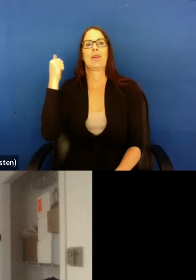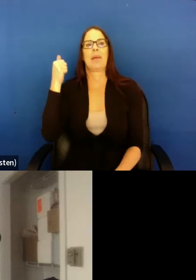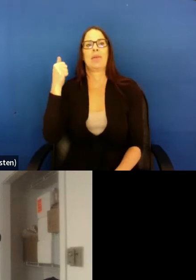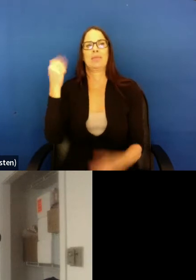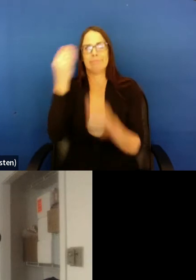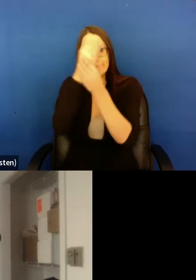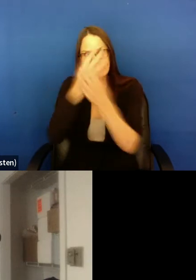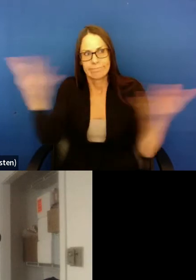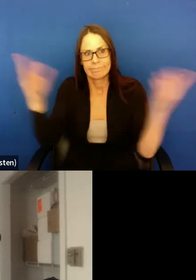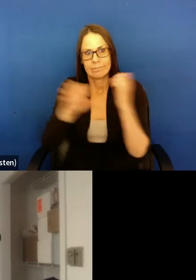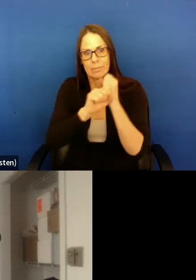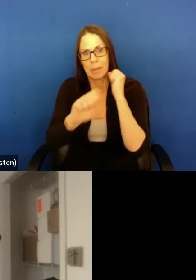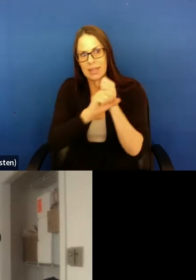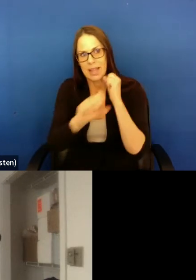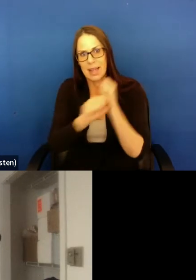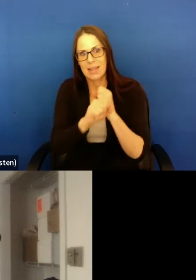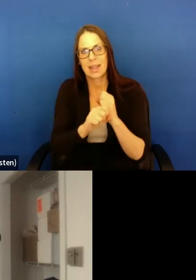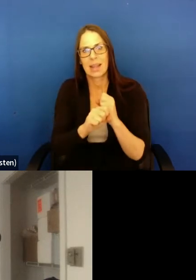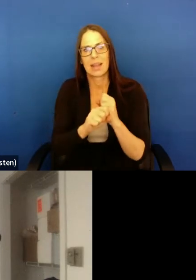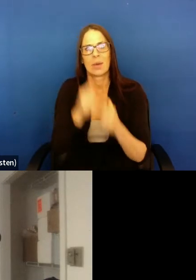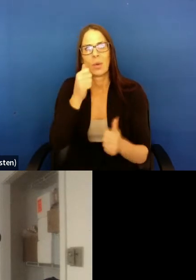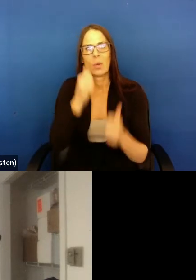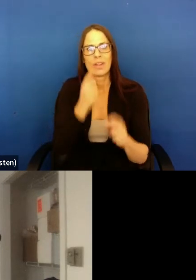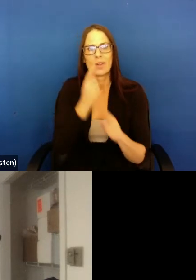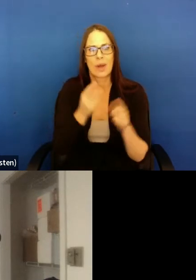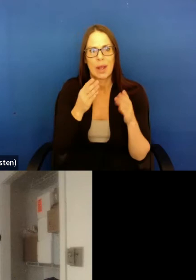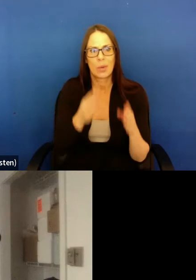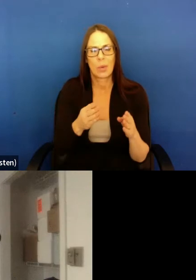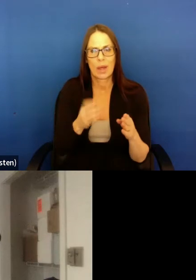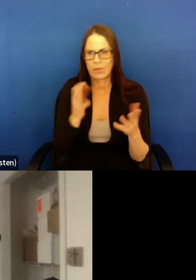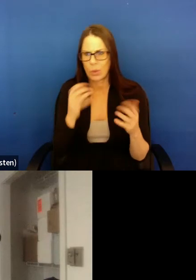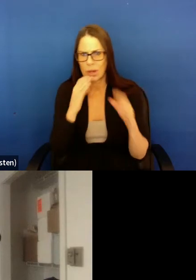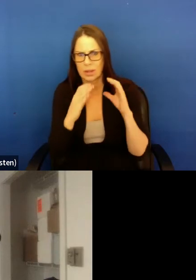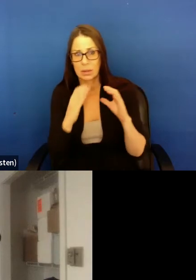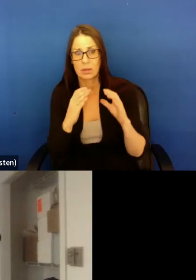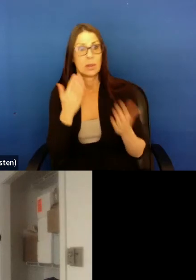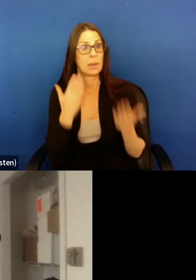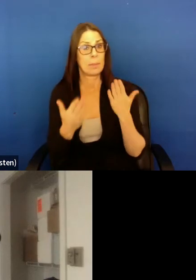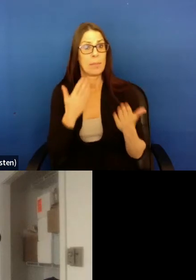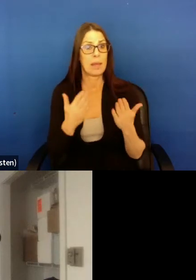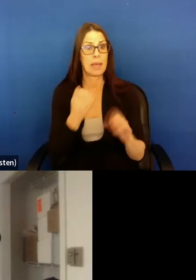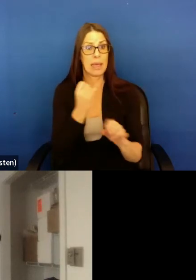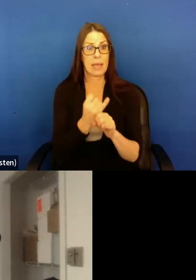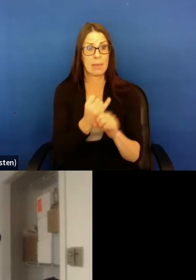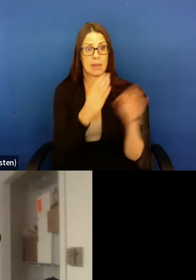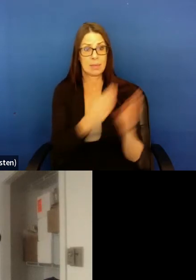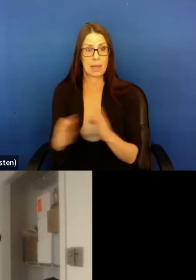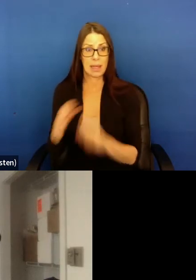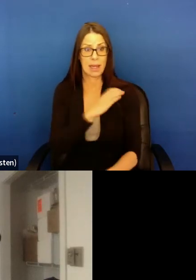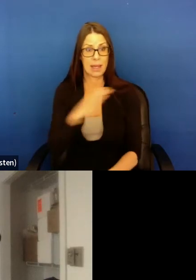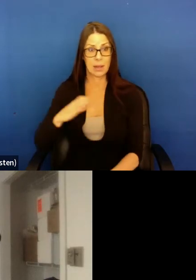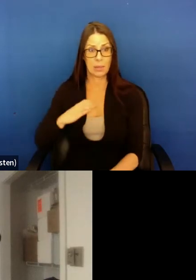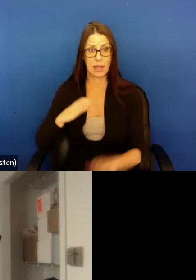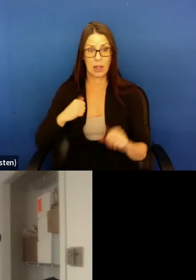to be the right way to communicate. I don't know if we have it. Maybe the campus planning committee can have like an